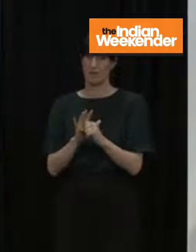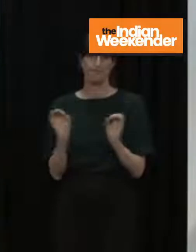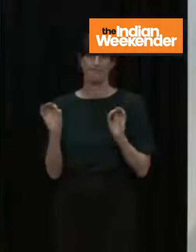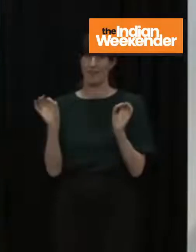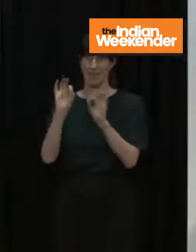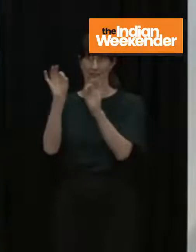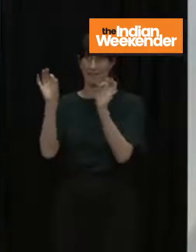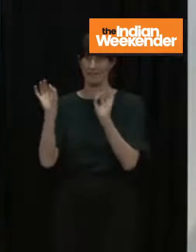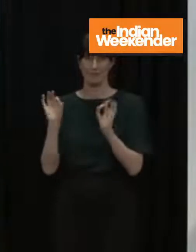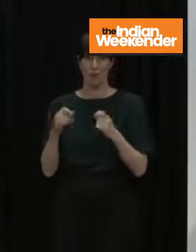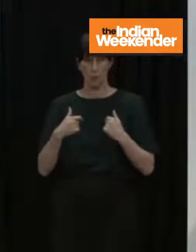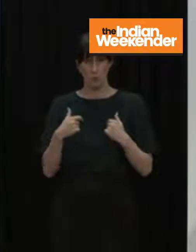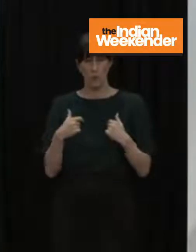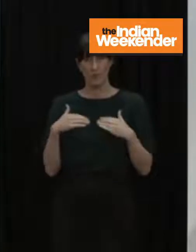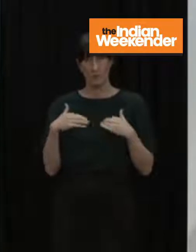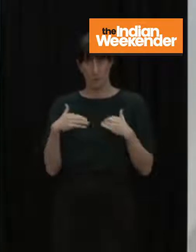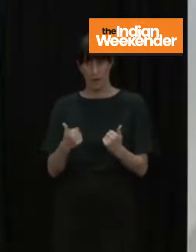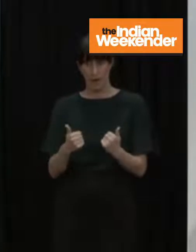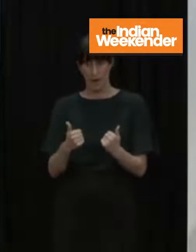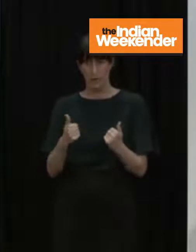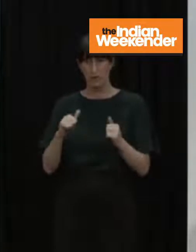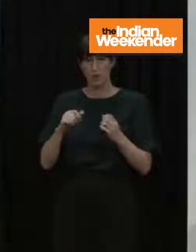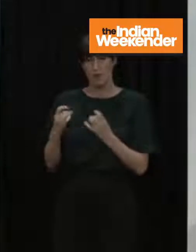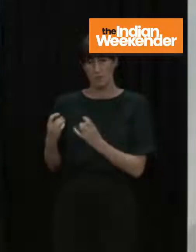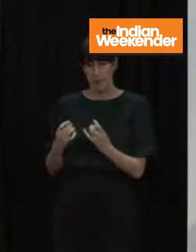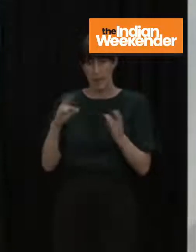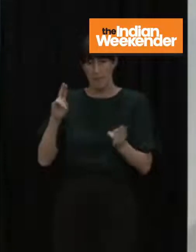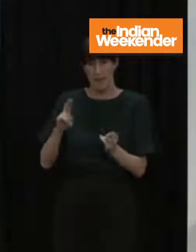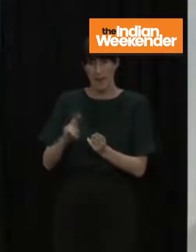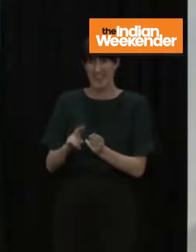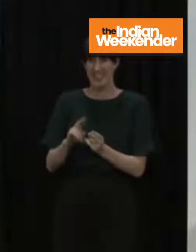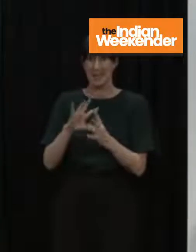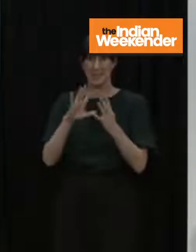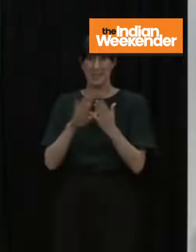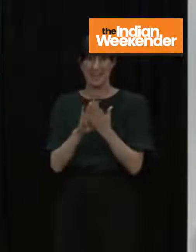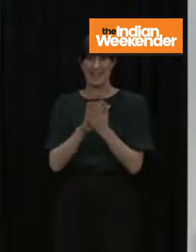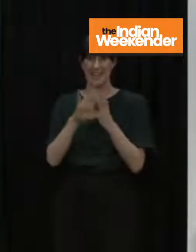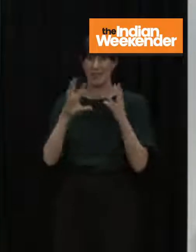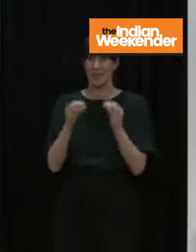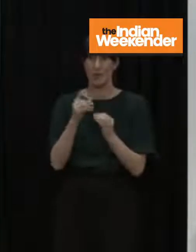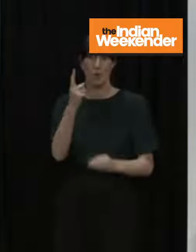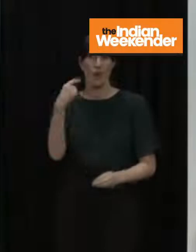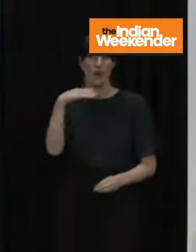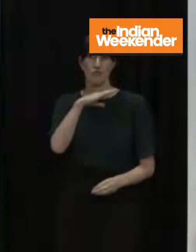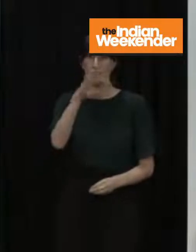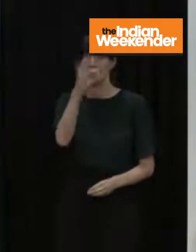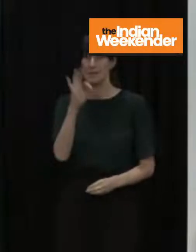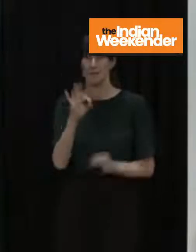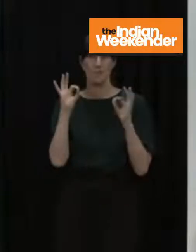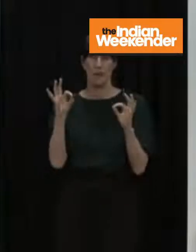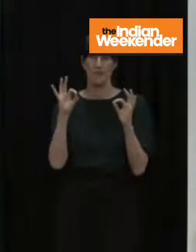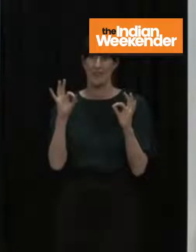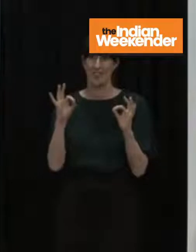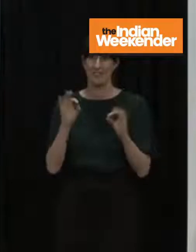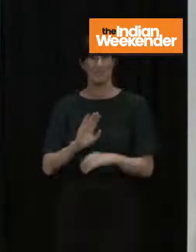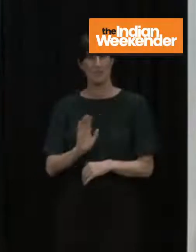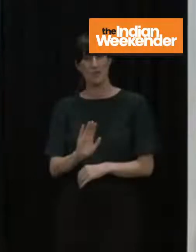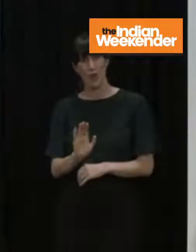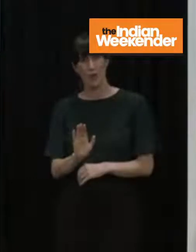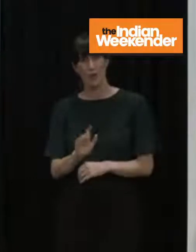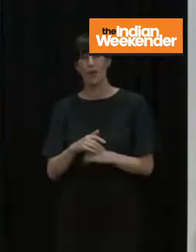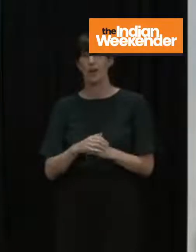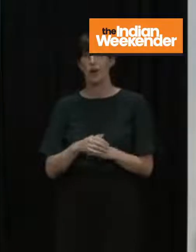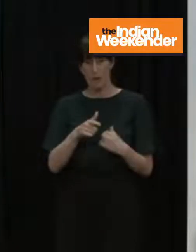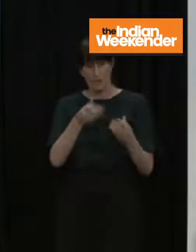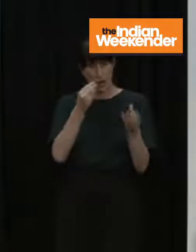well comparably in managing and minimising it. Does that mean everything was perfect? Absolutely not, but we learned the lessons that Mr. Roche and others